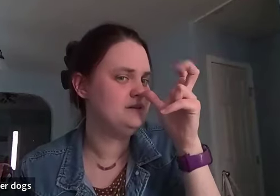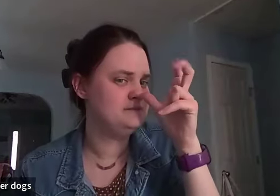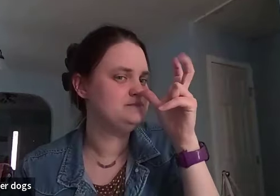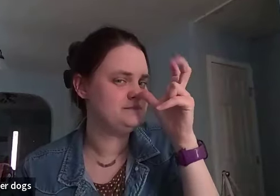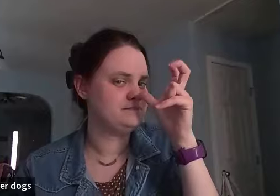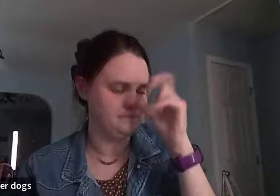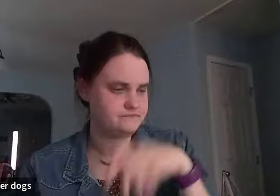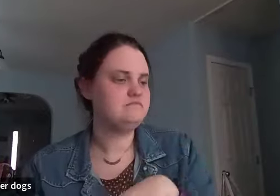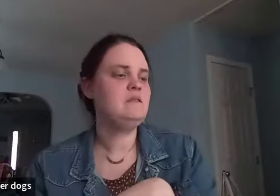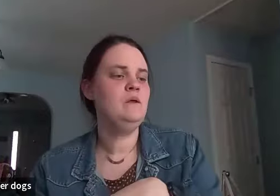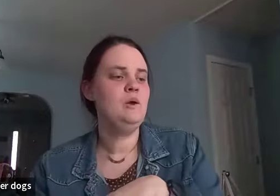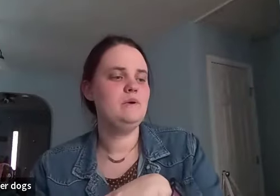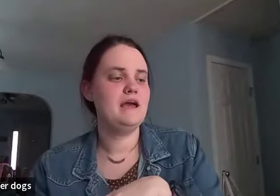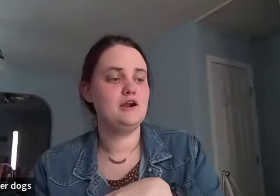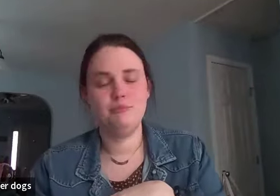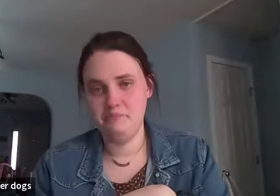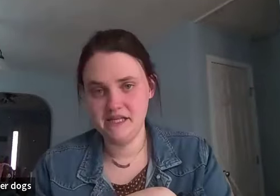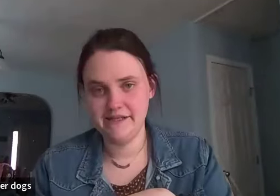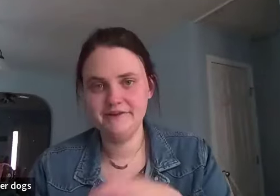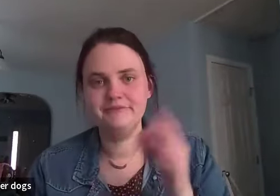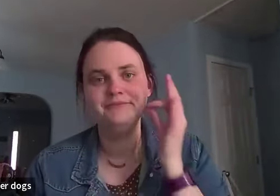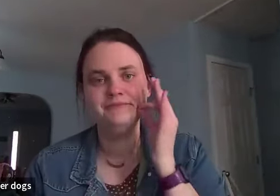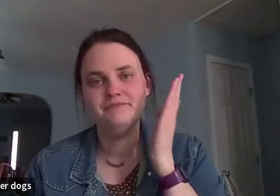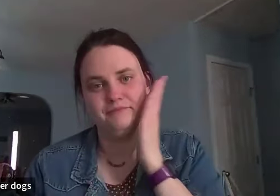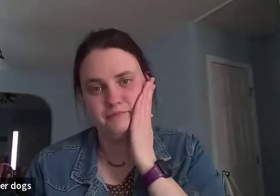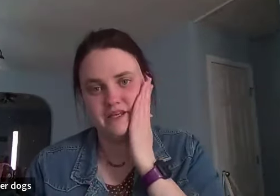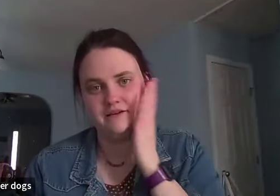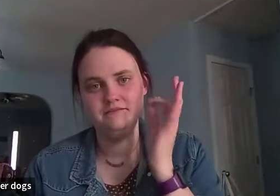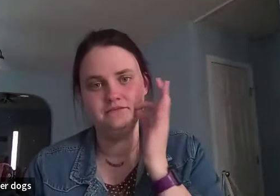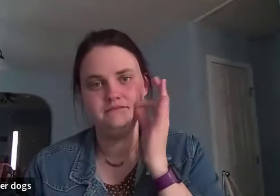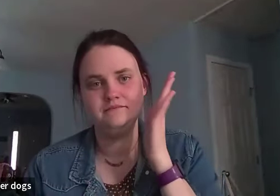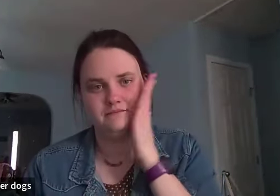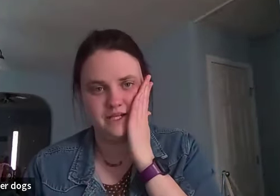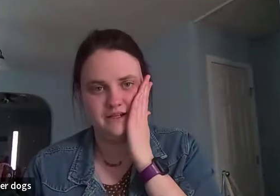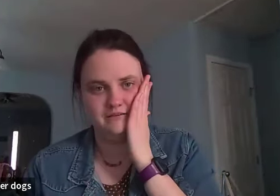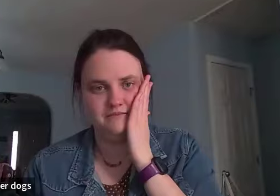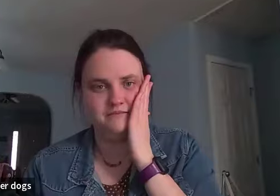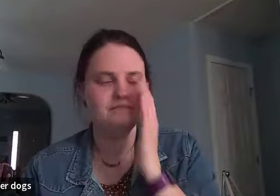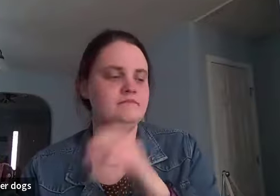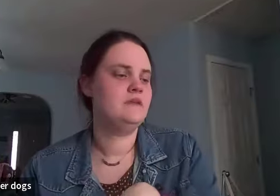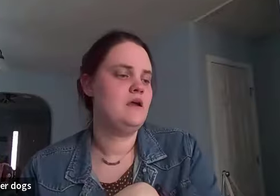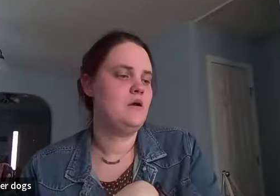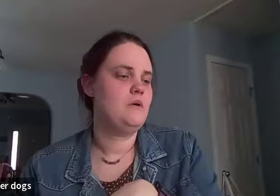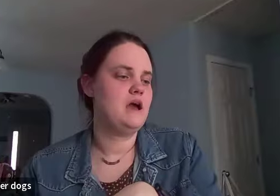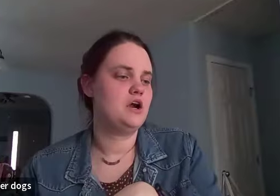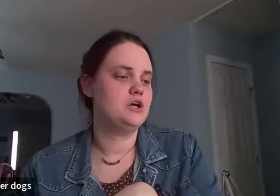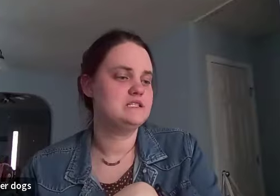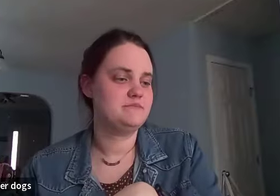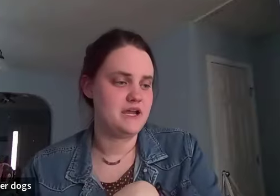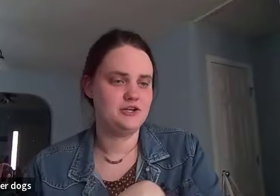bug. We had our bee, bee, bee. We had our